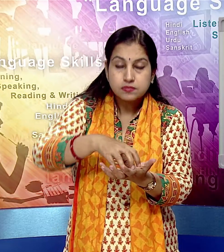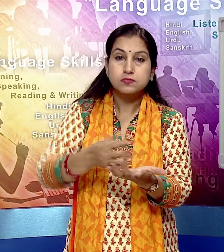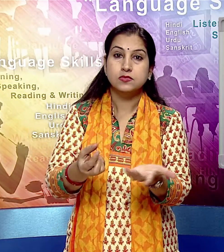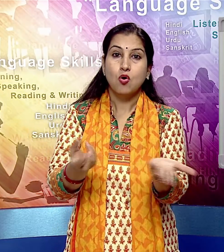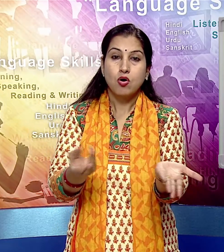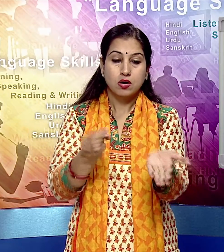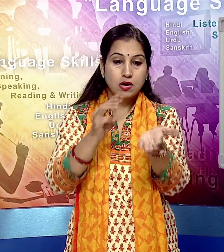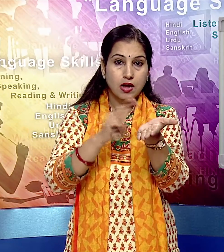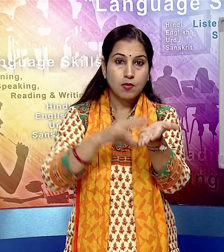momos,